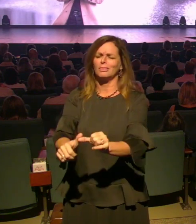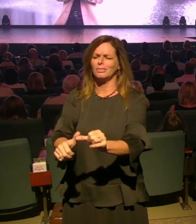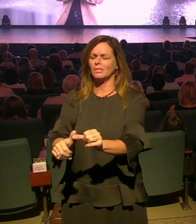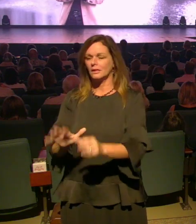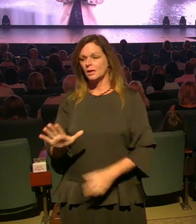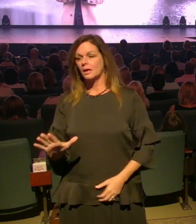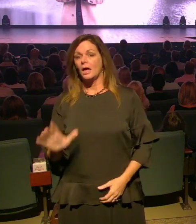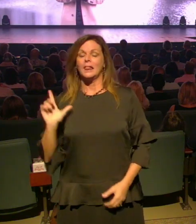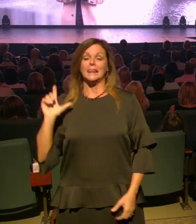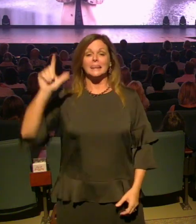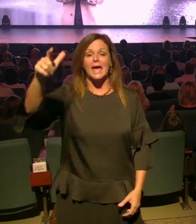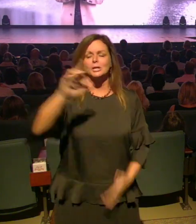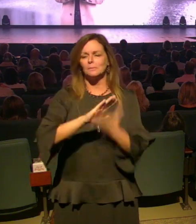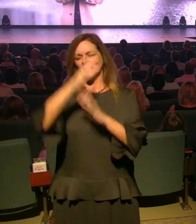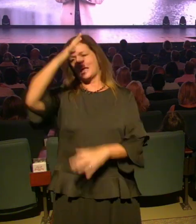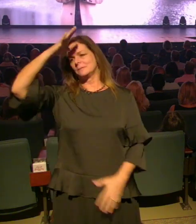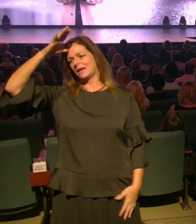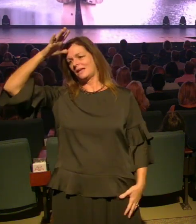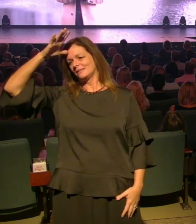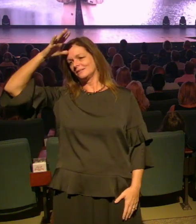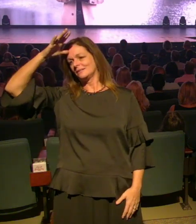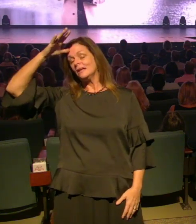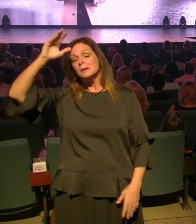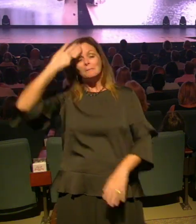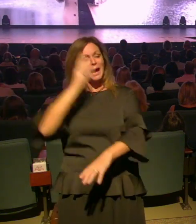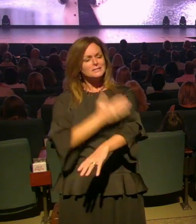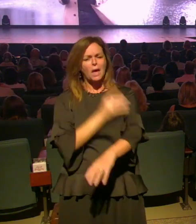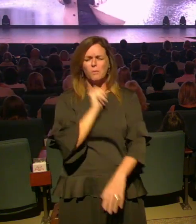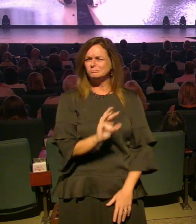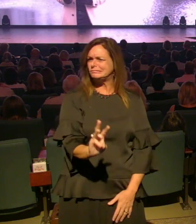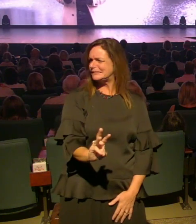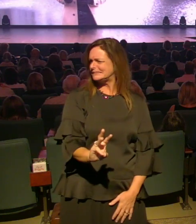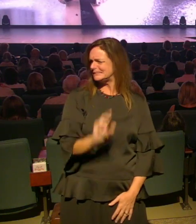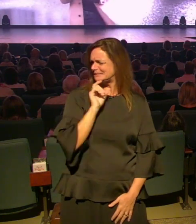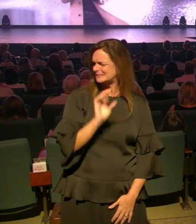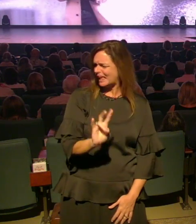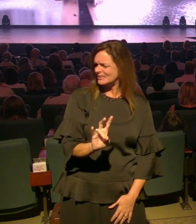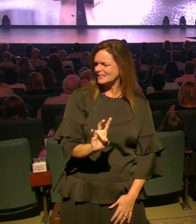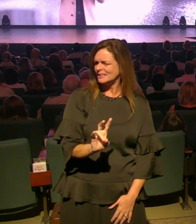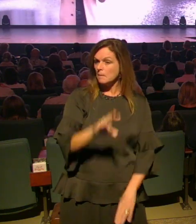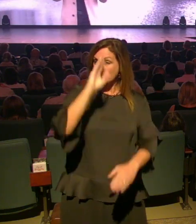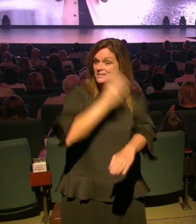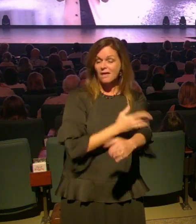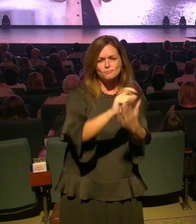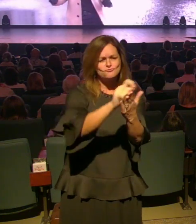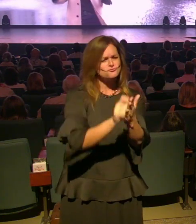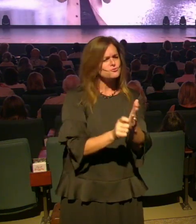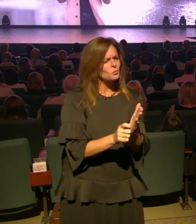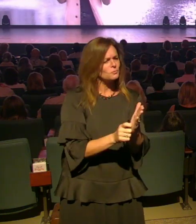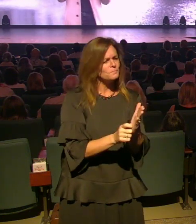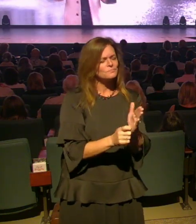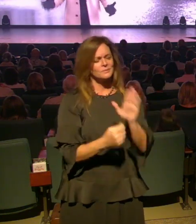was a hand-drawn picture my son Jefferson made for me when he was 6 or 7 years old. And it said that I was the greatest